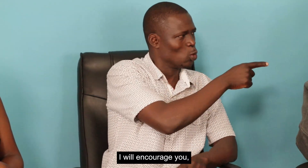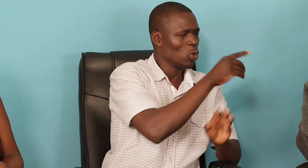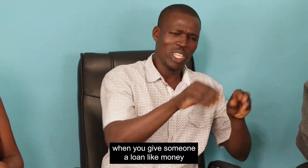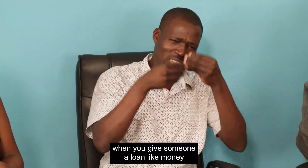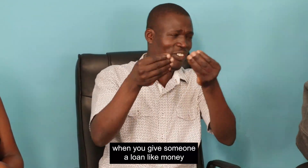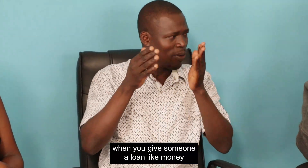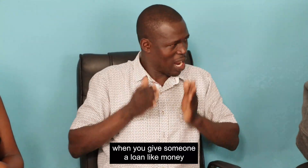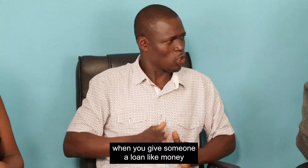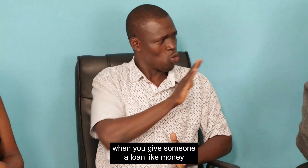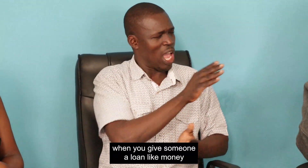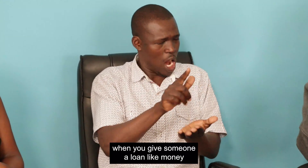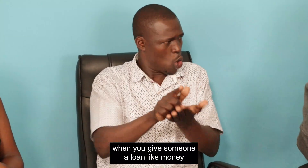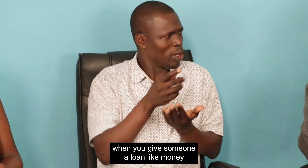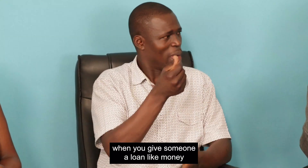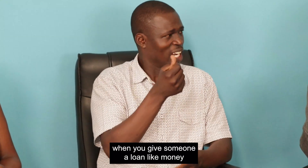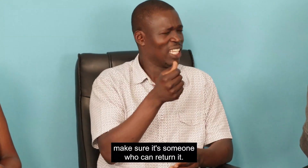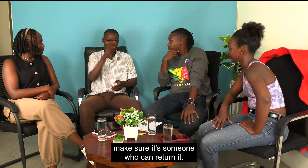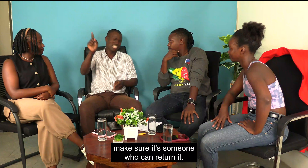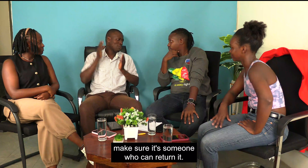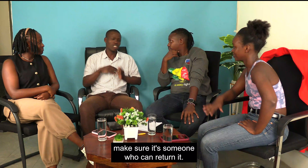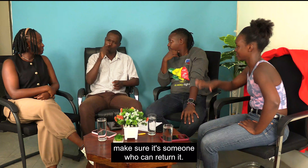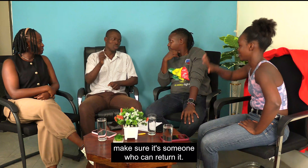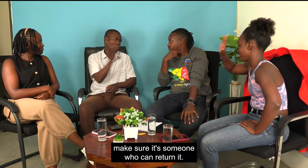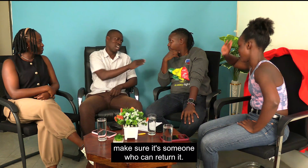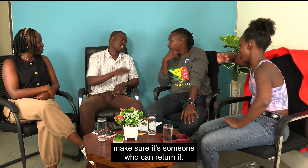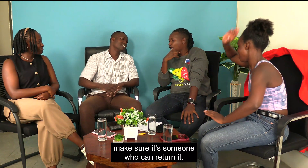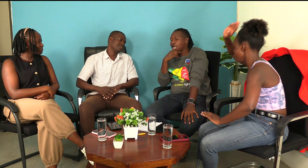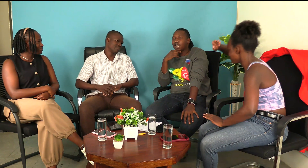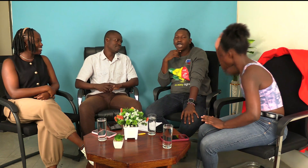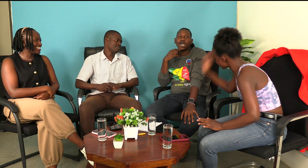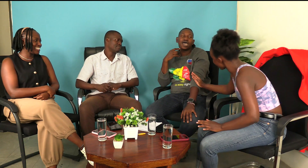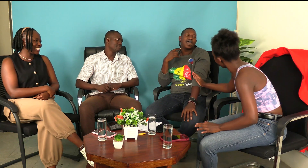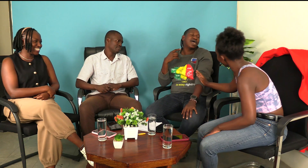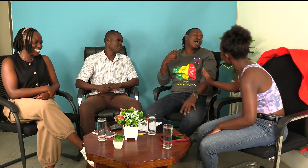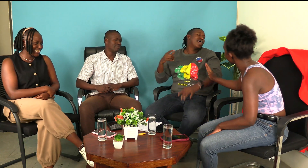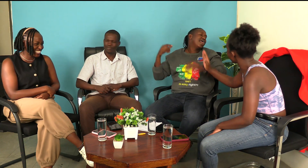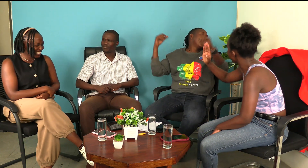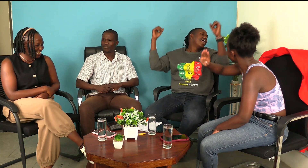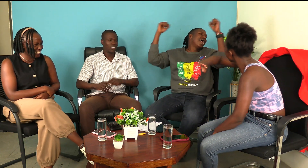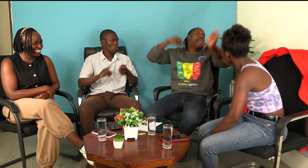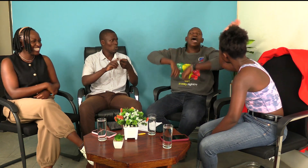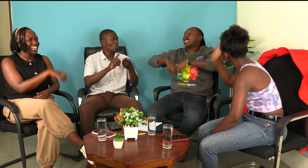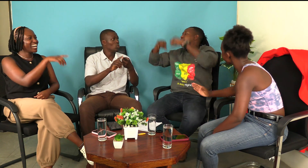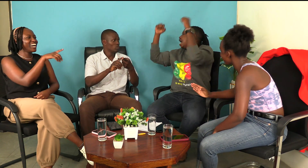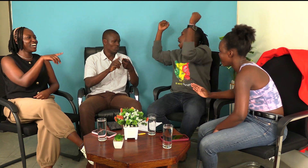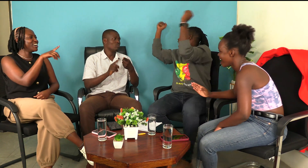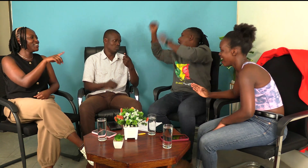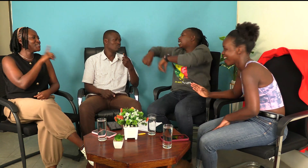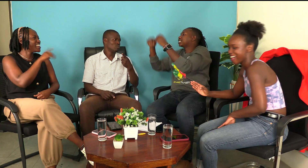community. I encourage you to give if Never. you can never trust a person to